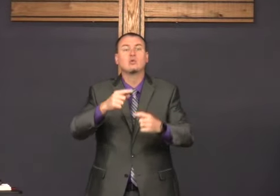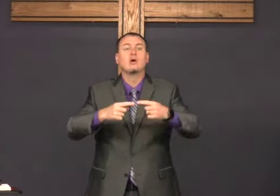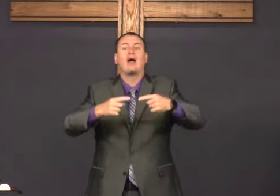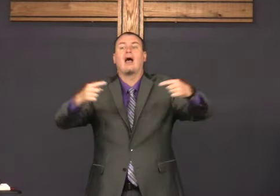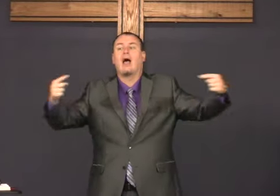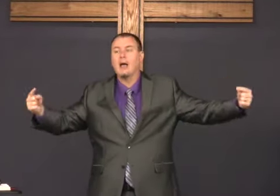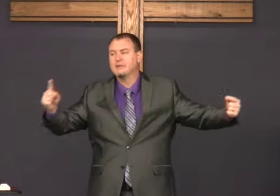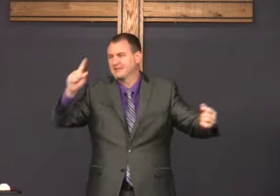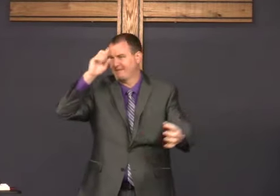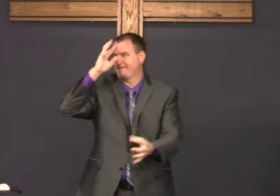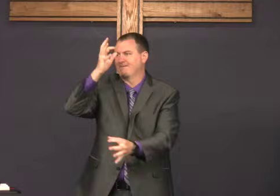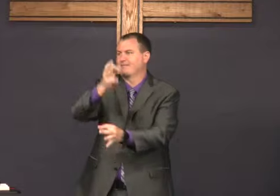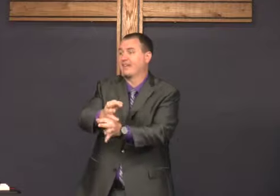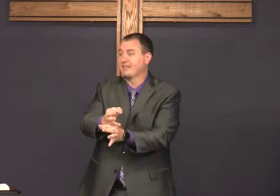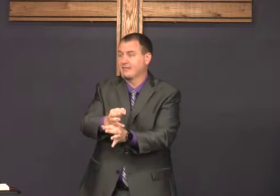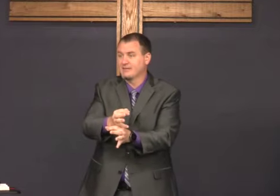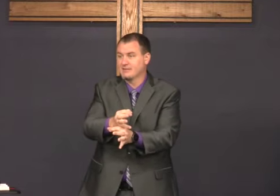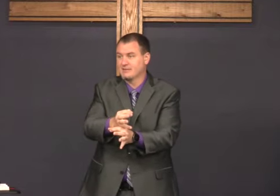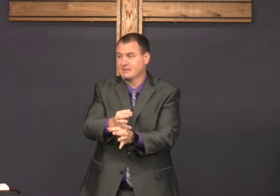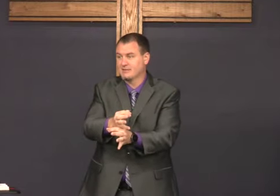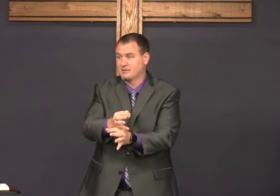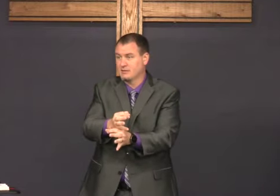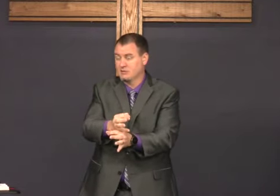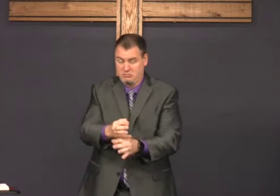opposing faiths, right?